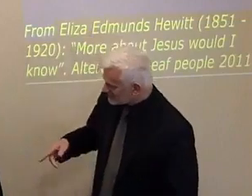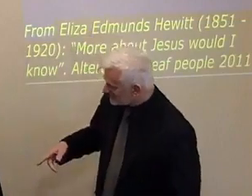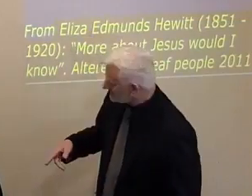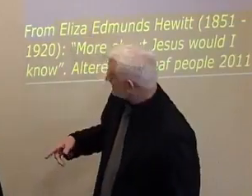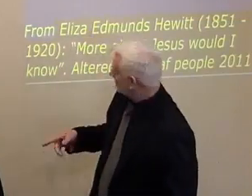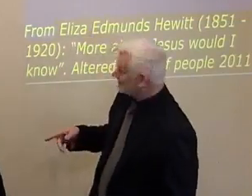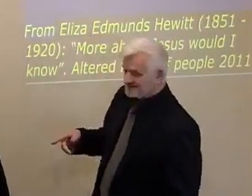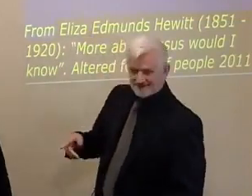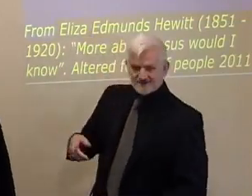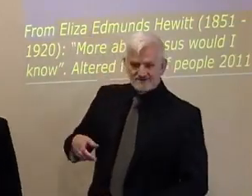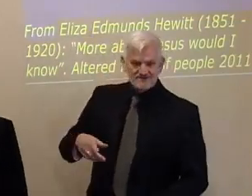to.